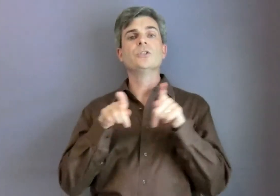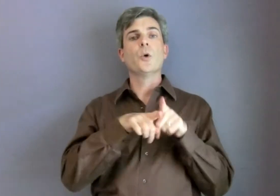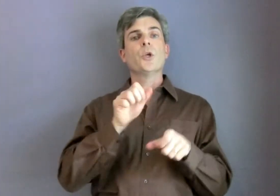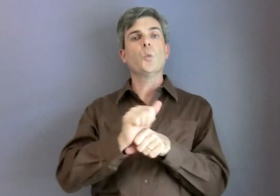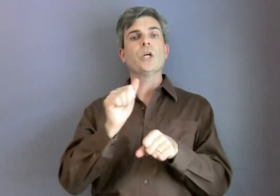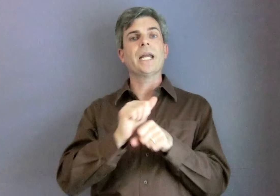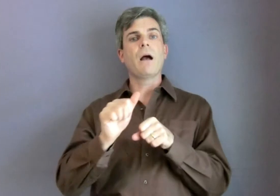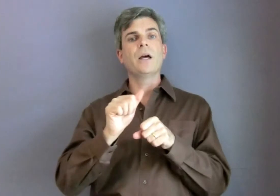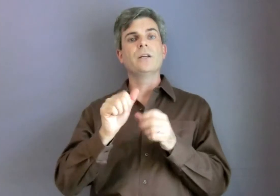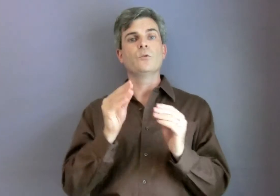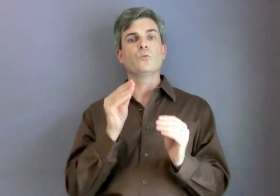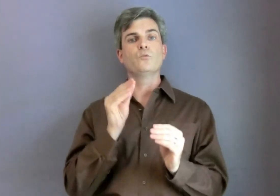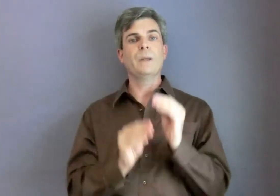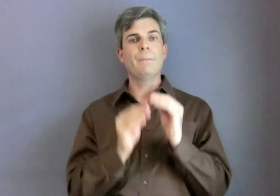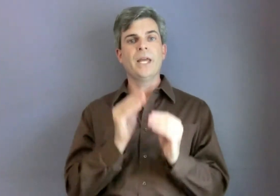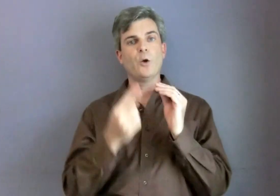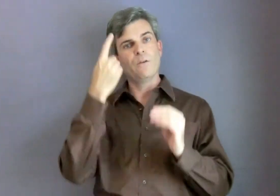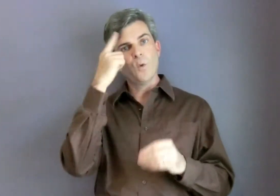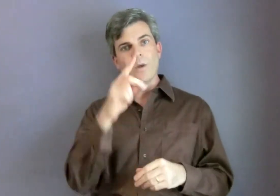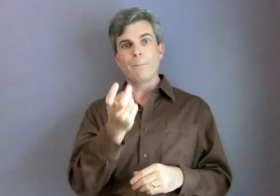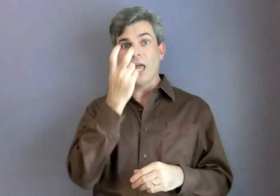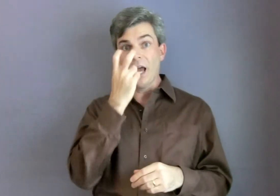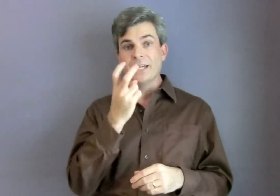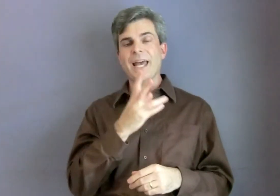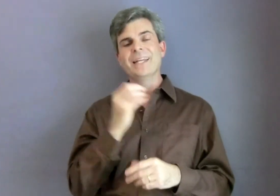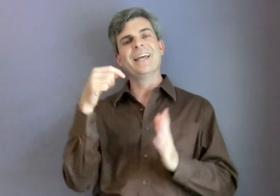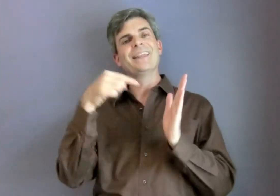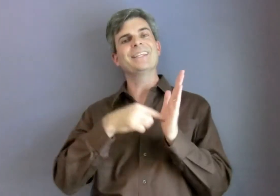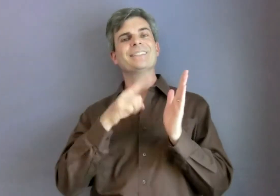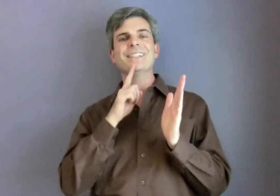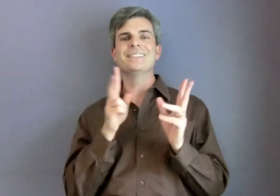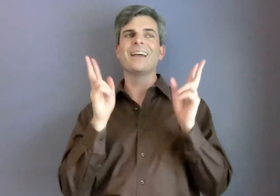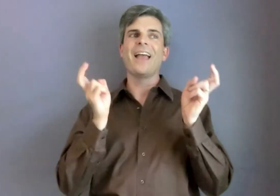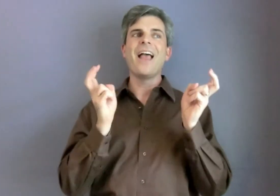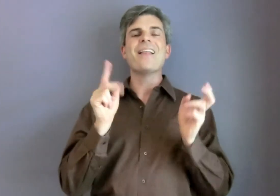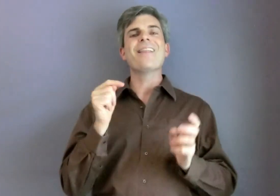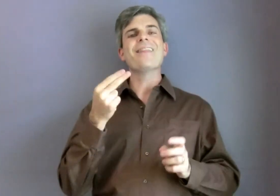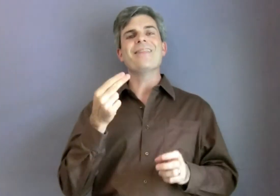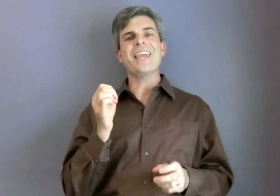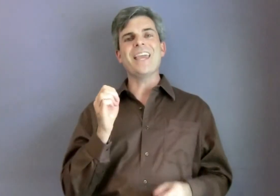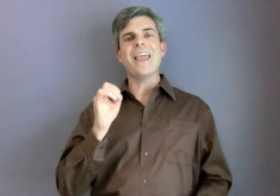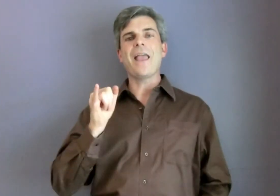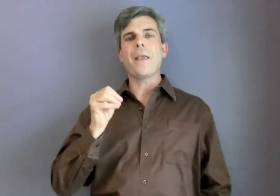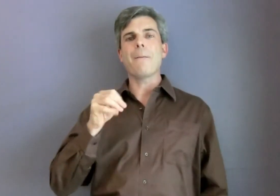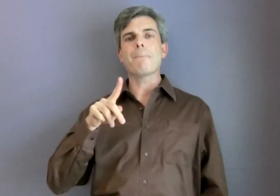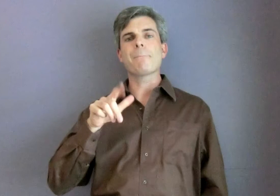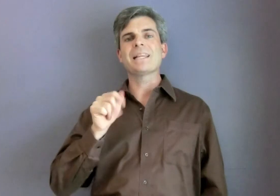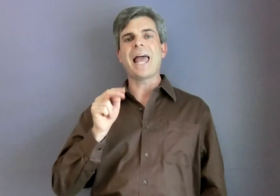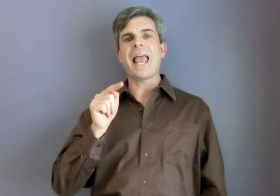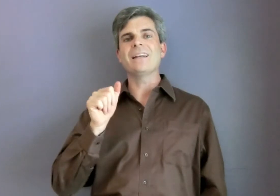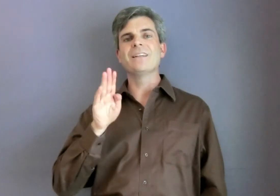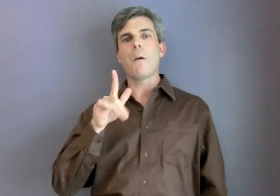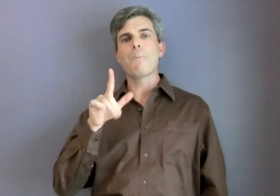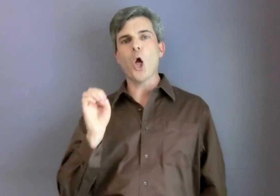and this is the implantable generation. Because what I didn't say in my talk is this is actually exoskeletal. I should clarify